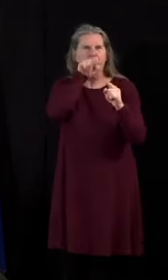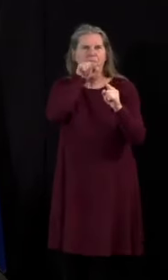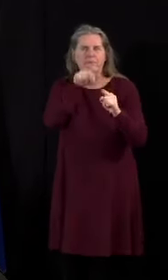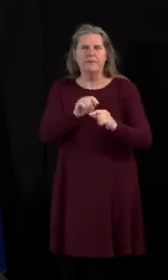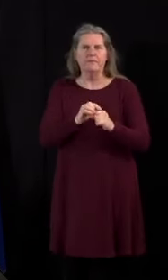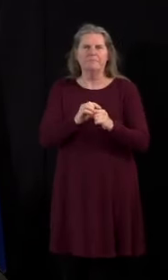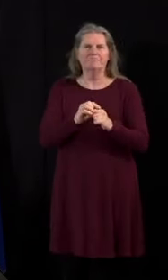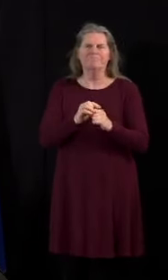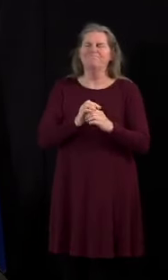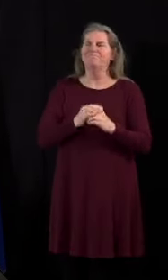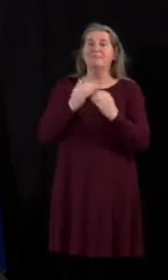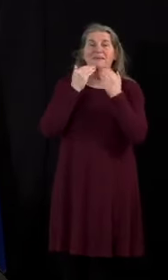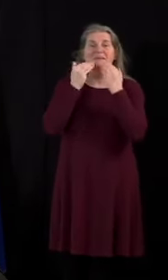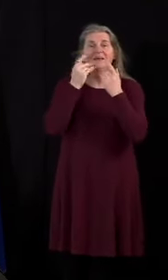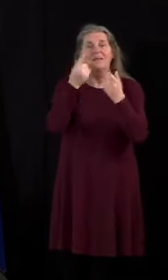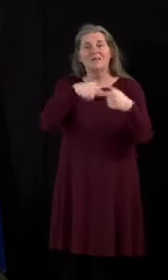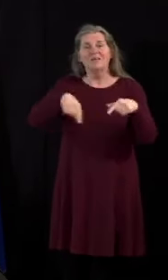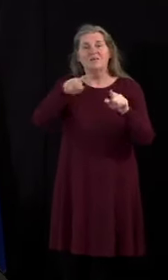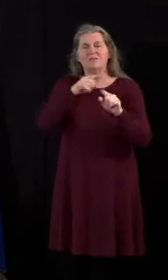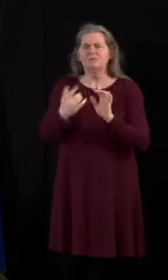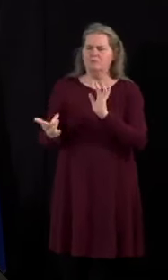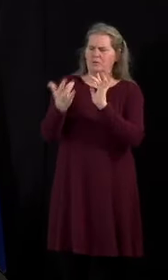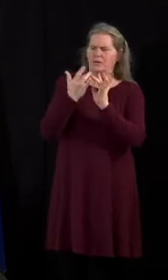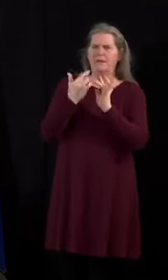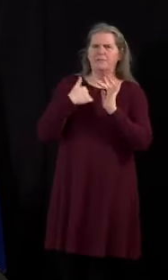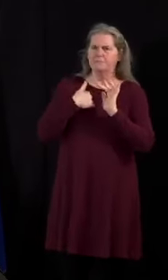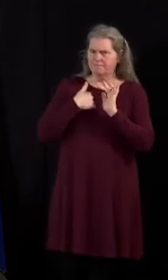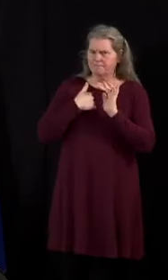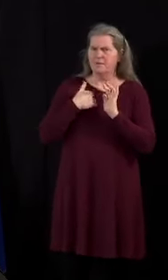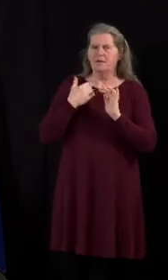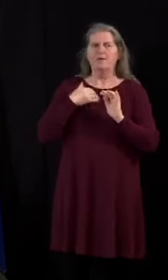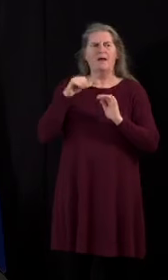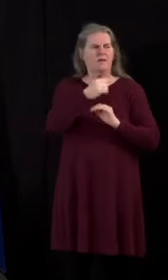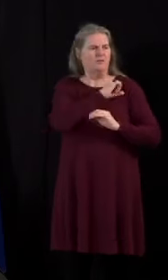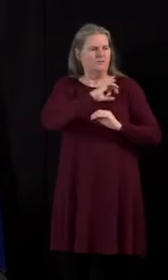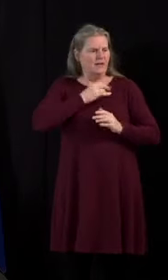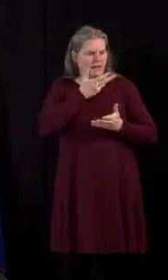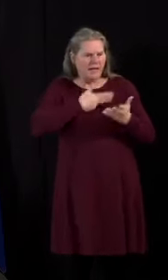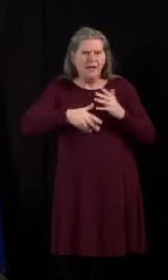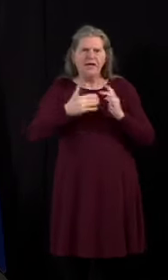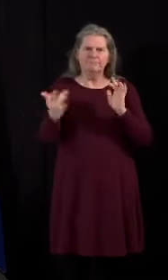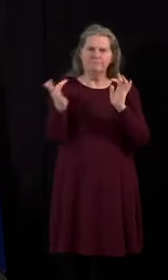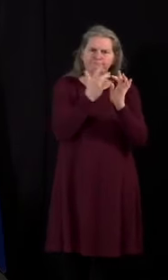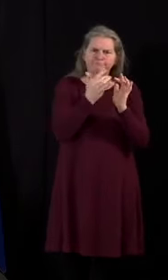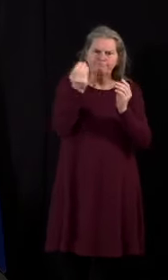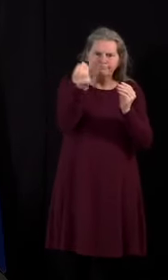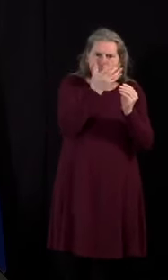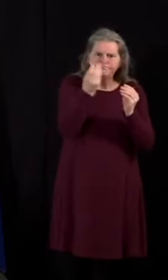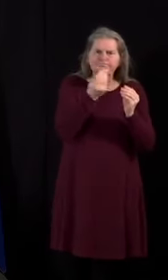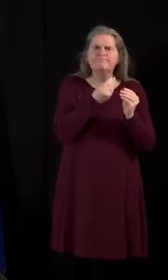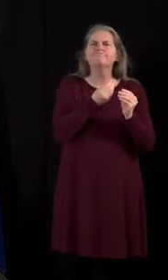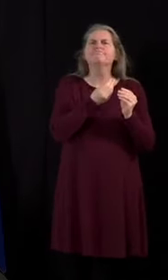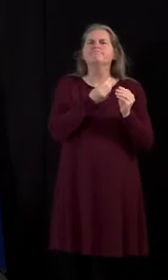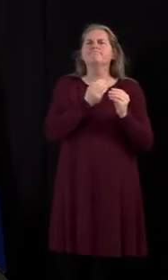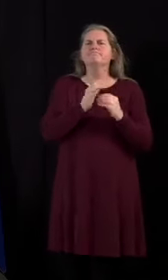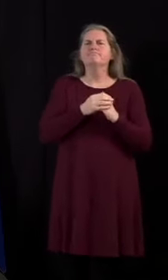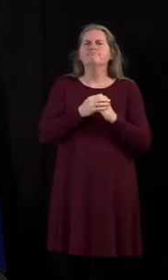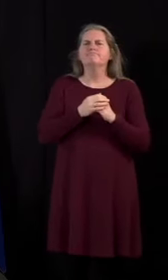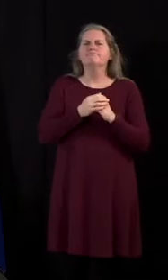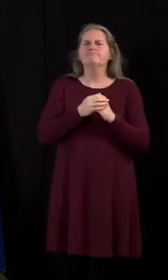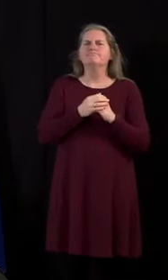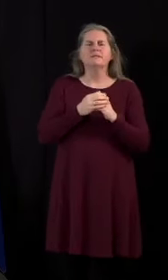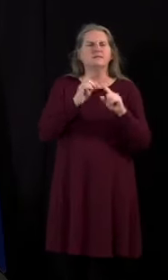Thank you to everyone who has reached out to me directly, to my colleagues that have talked to,